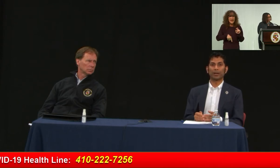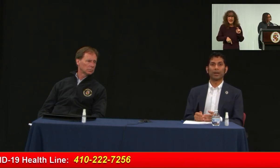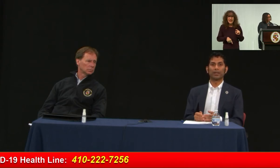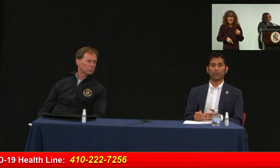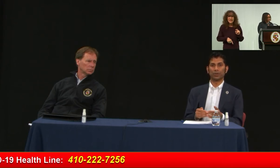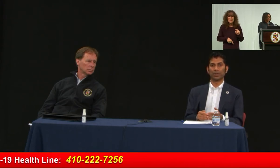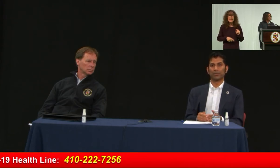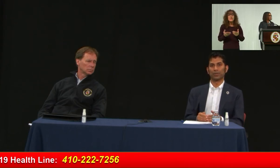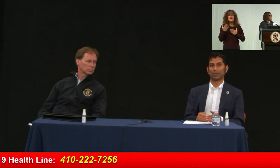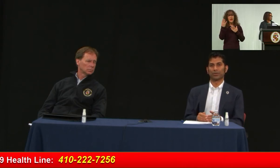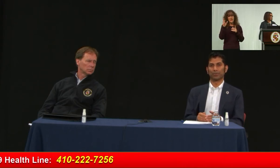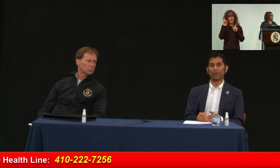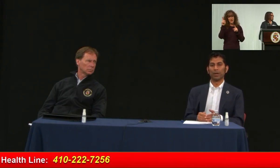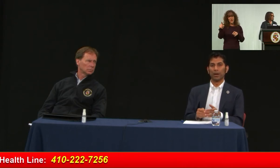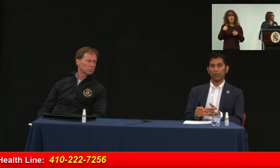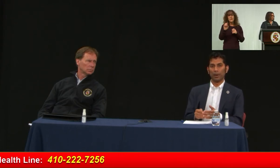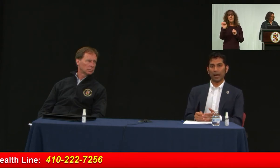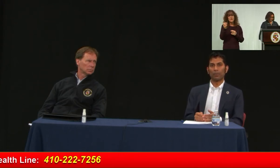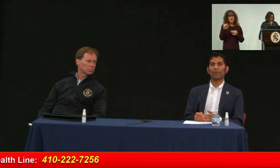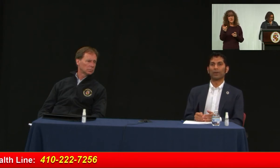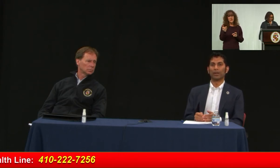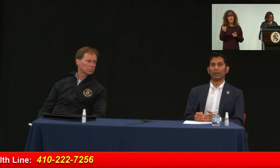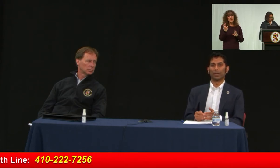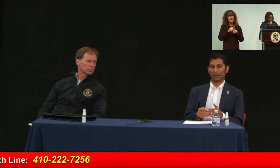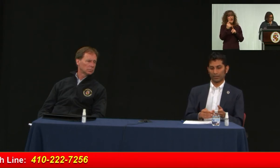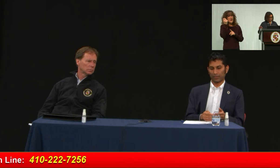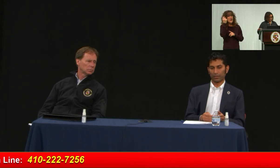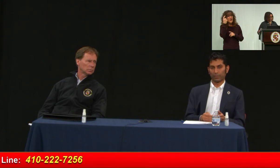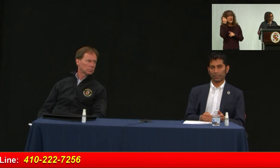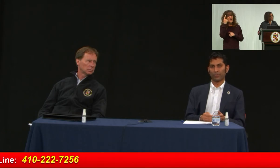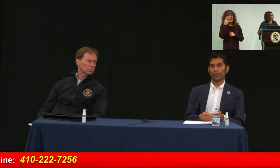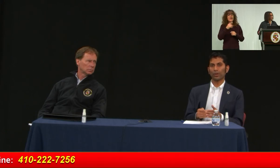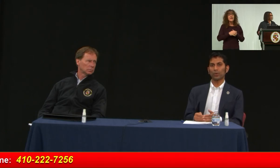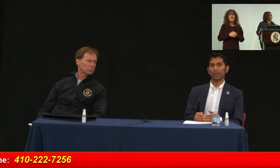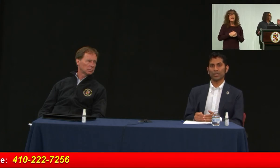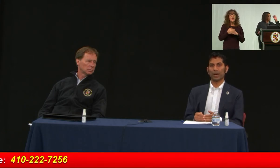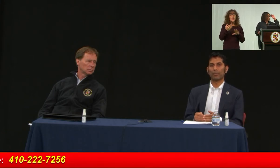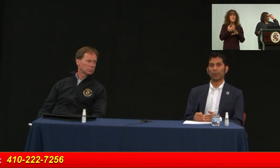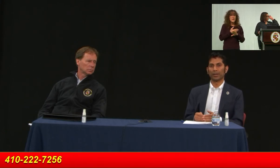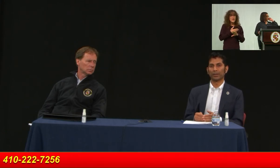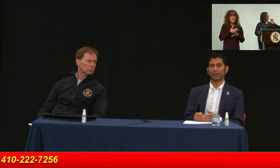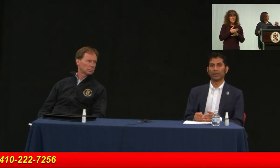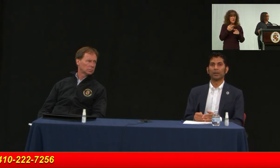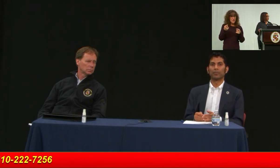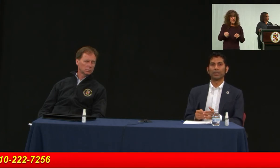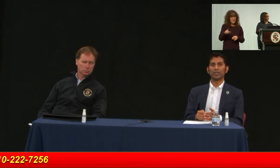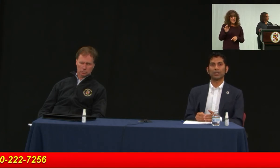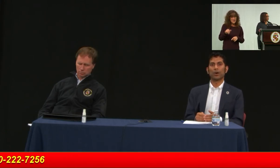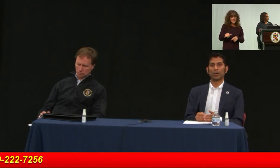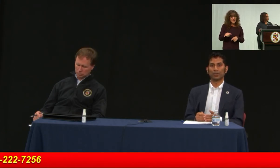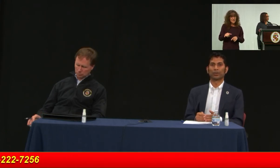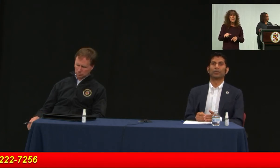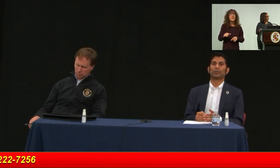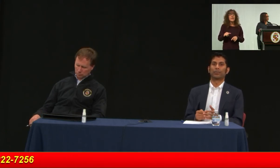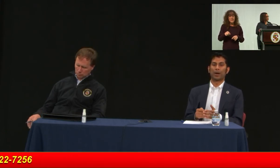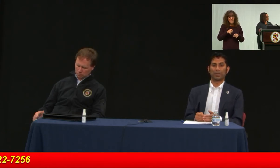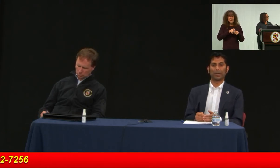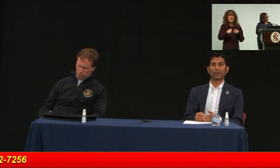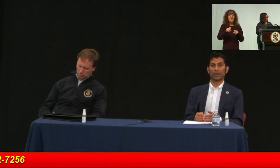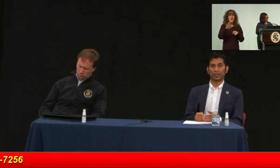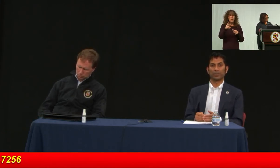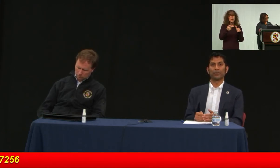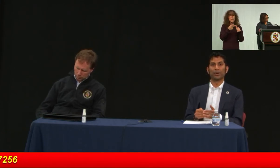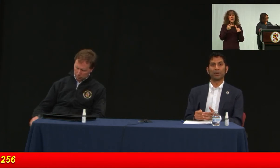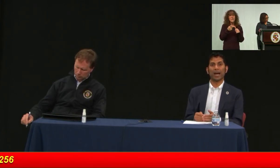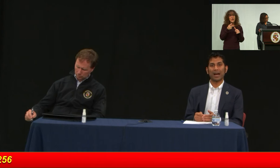we would recommend that you go to the emergency room. However, before you reach that point, please call your primary